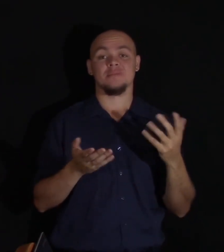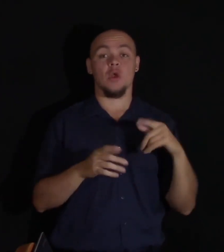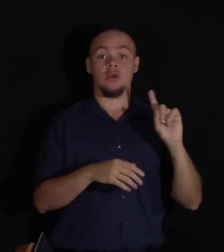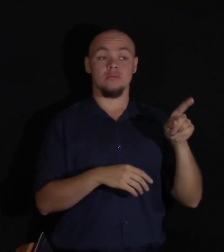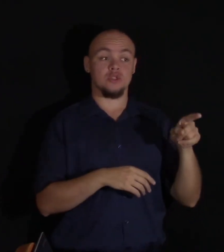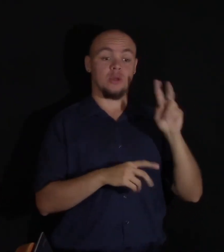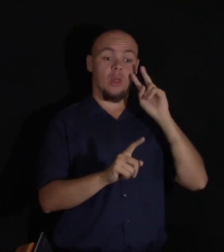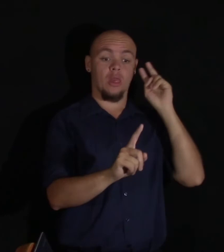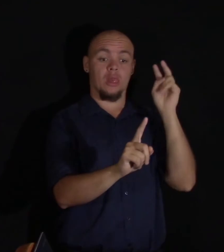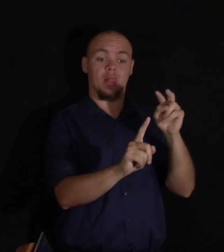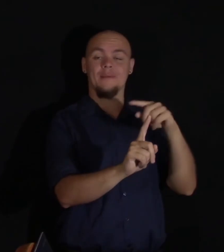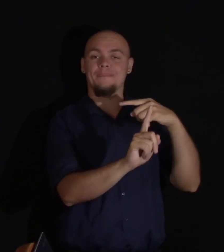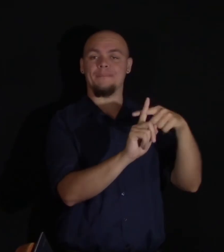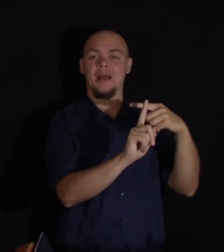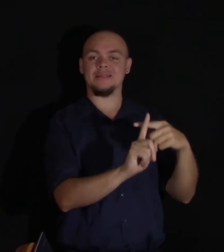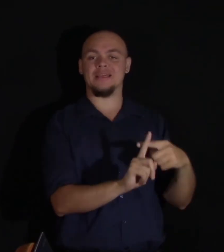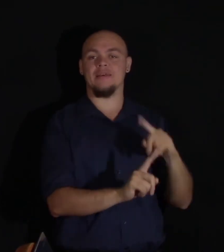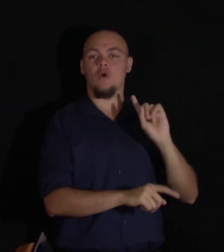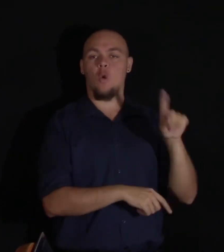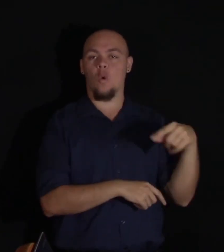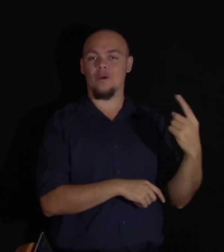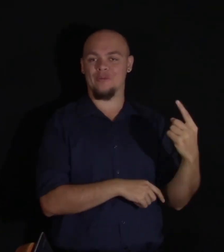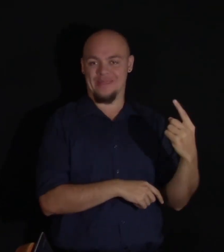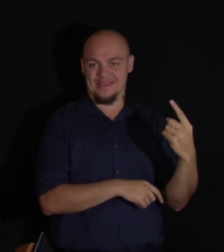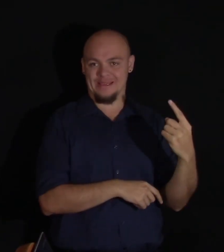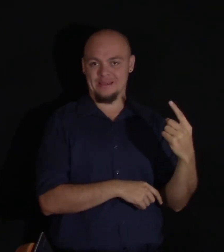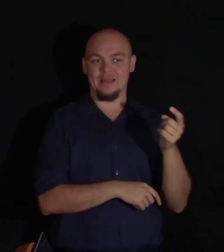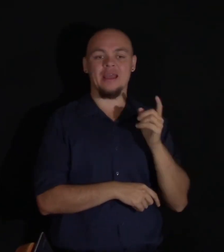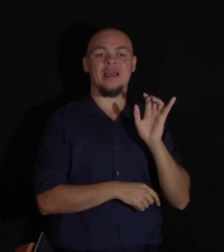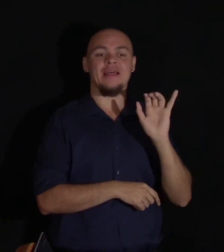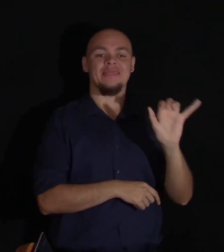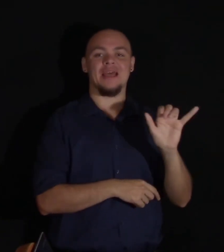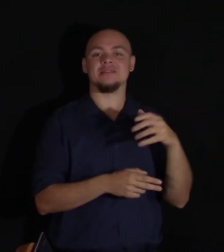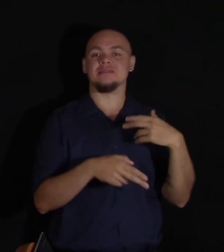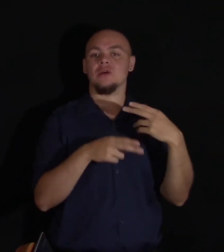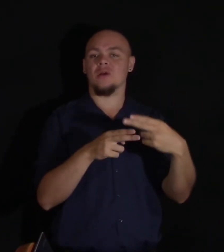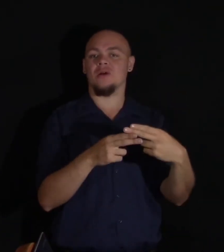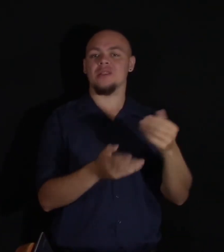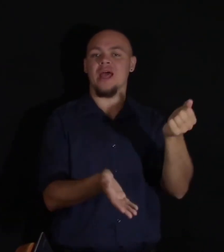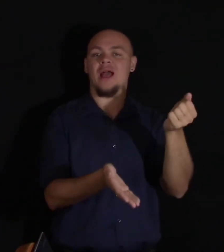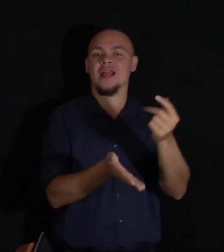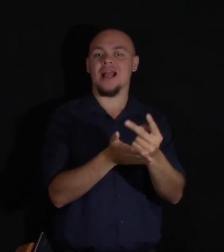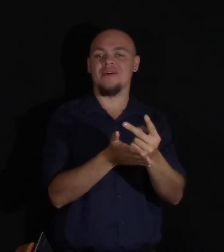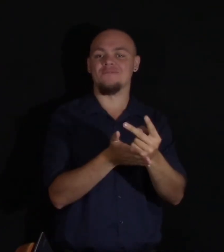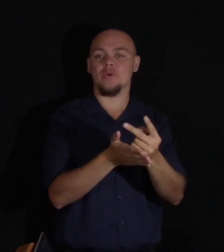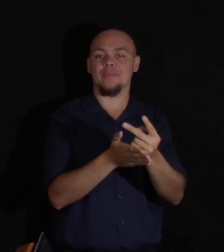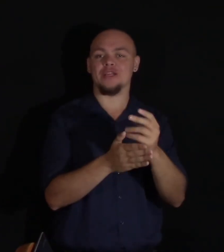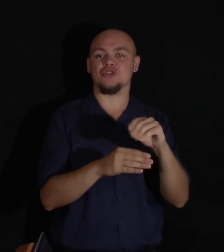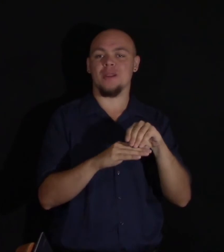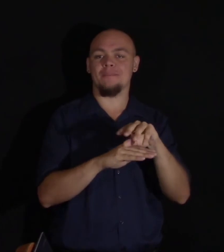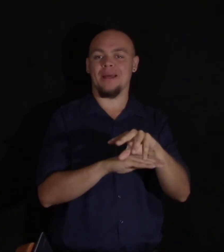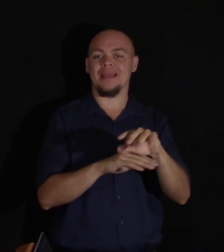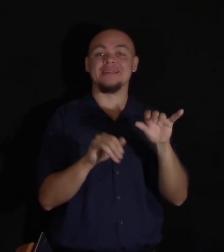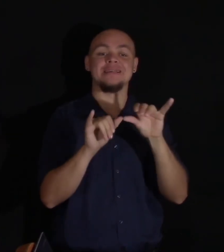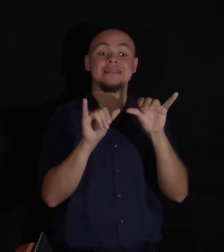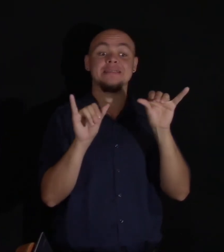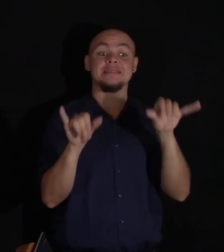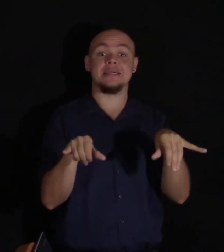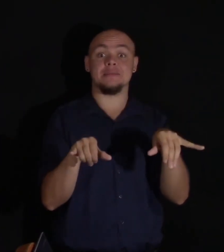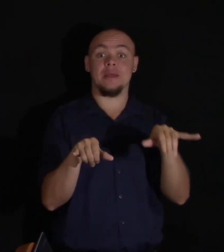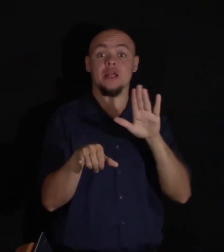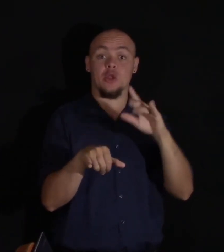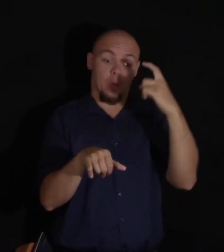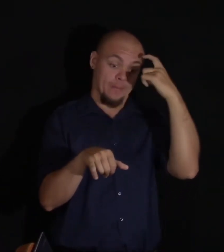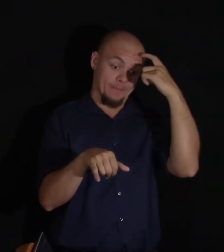ones. This is the so-called confirmation bias. It is a systematic tendency that